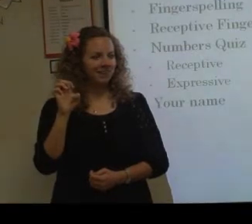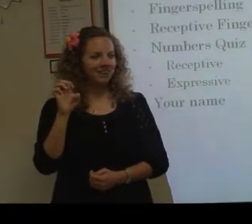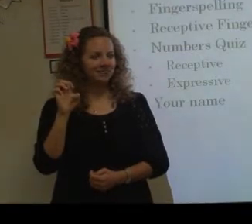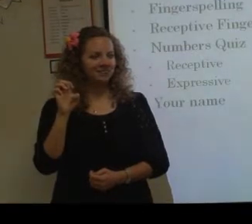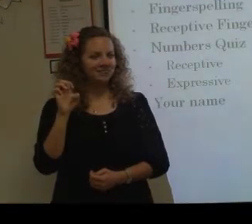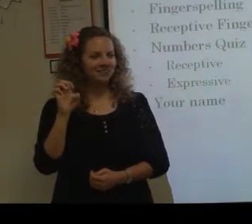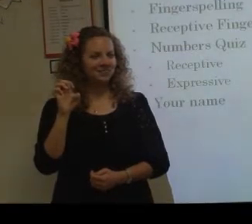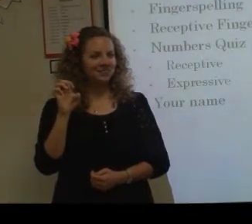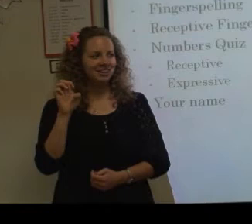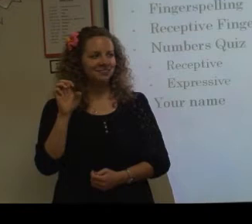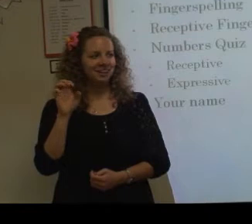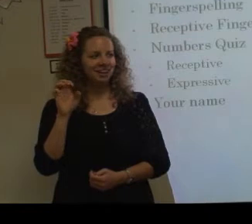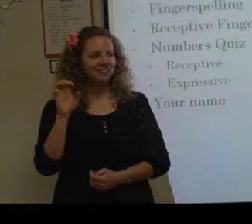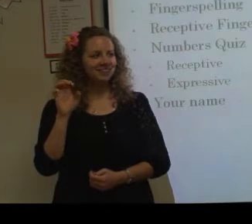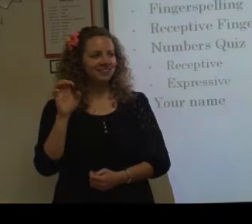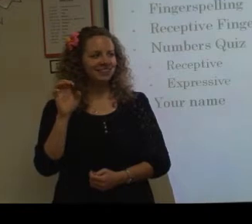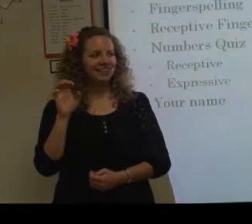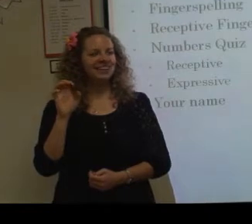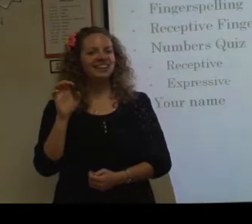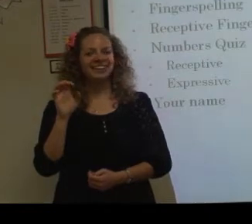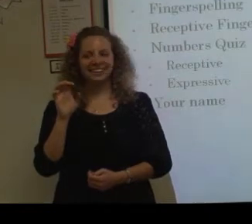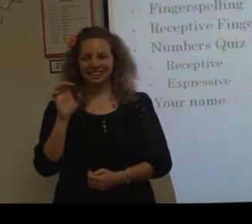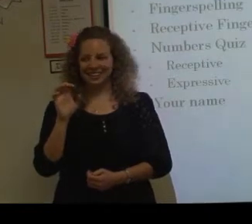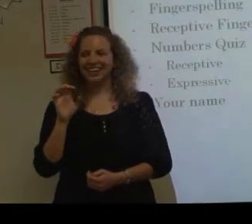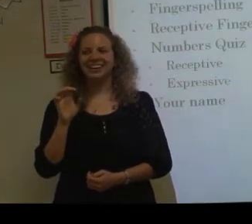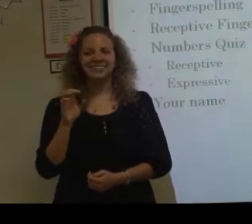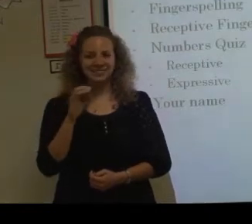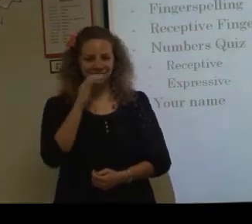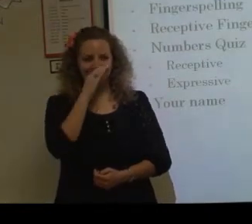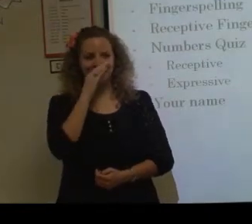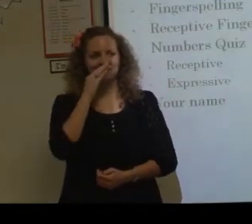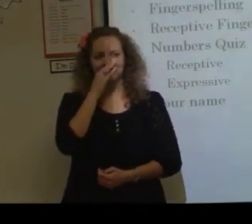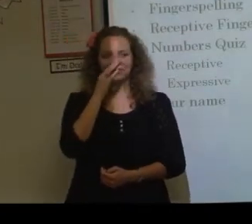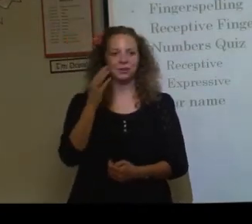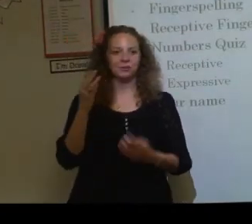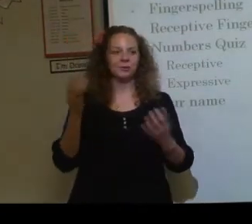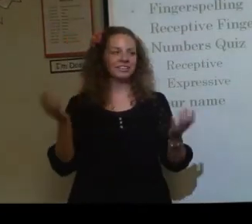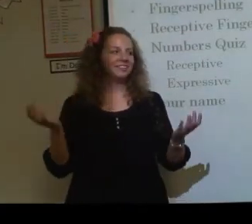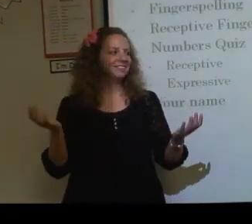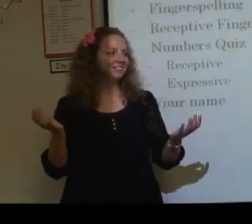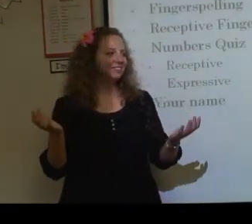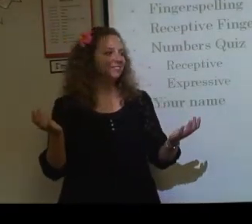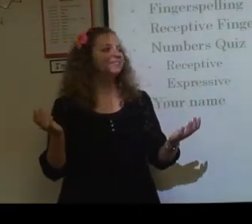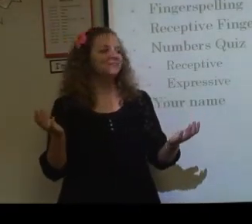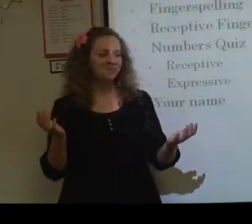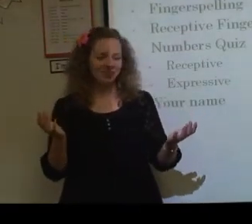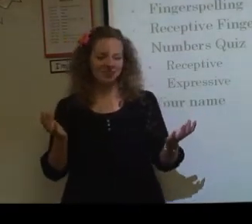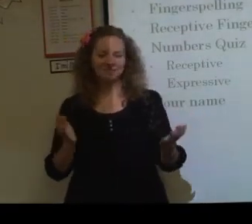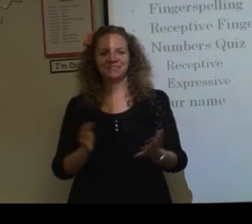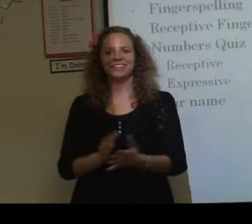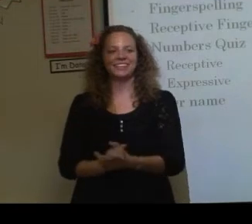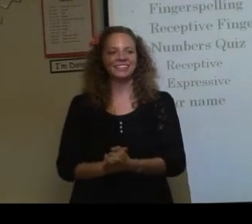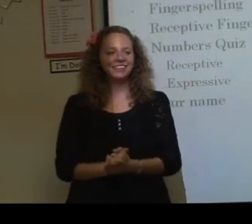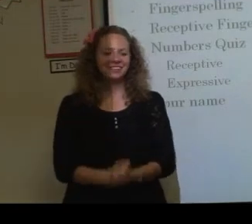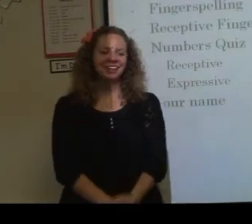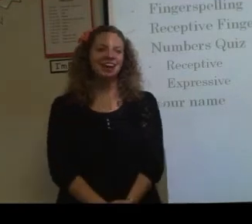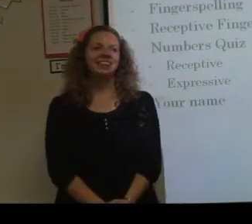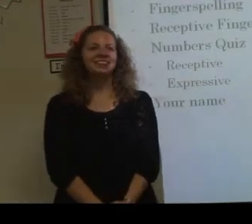Okay, raise your hand if you got it. Awesome. Okay, so what was it? Welcome. Welcome. Good. Okay,